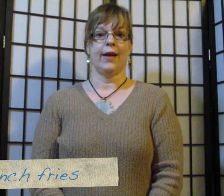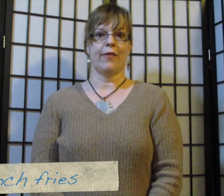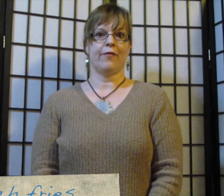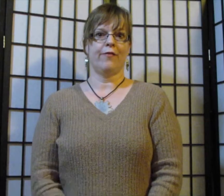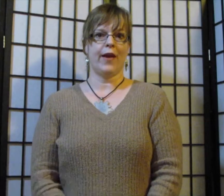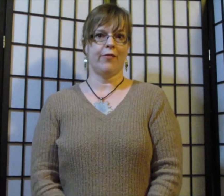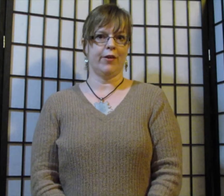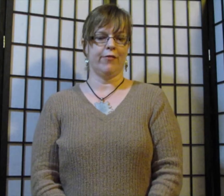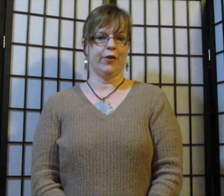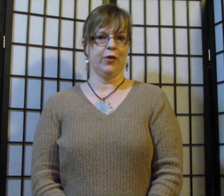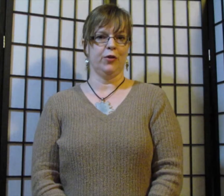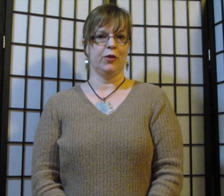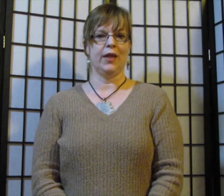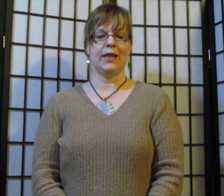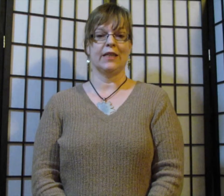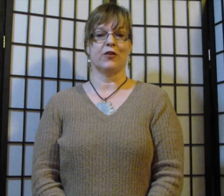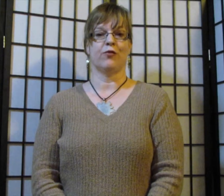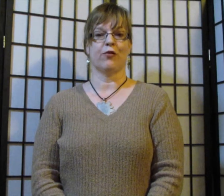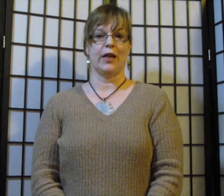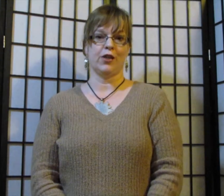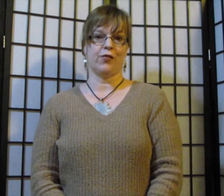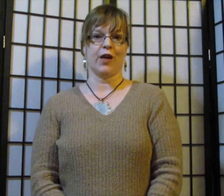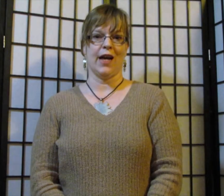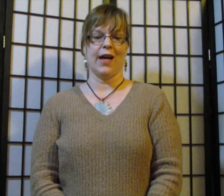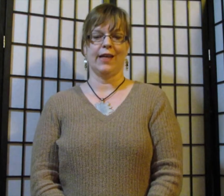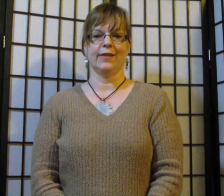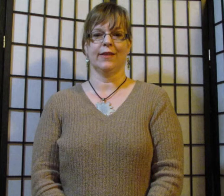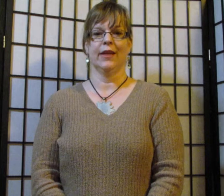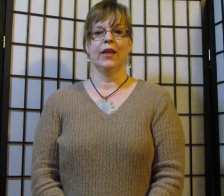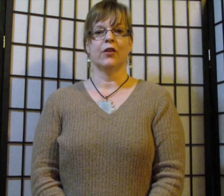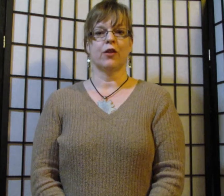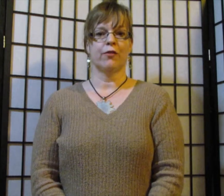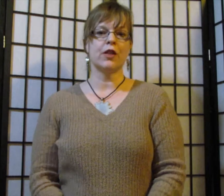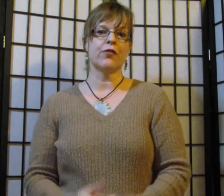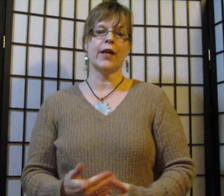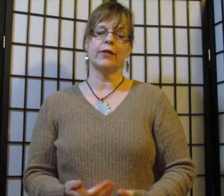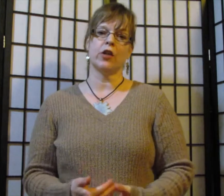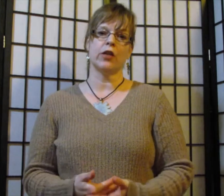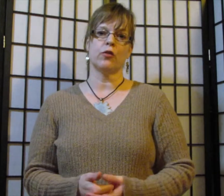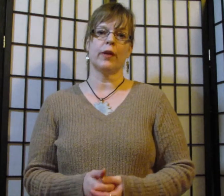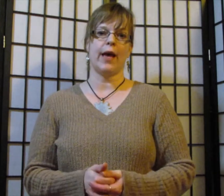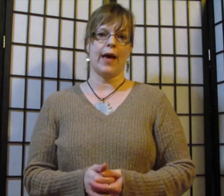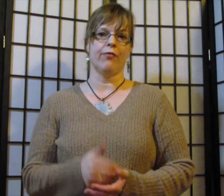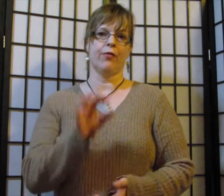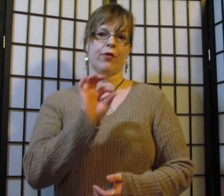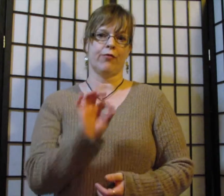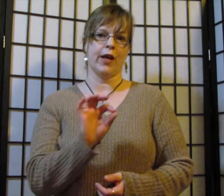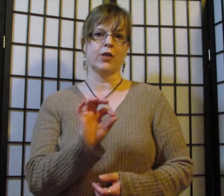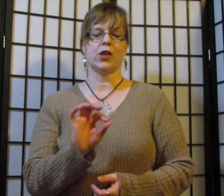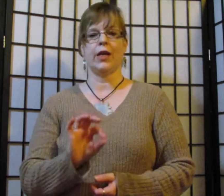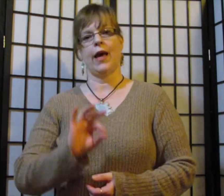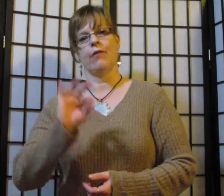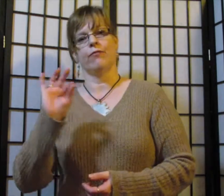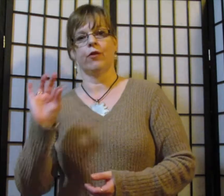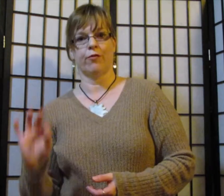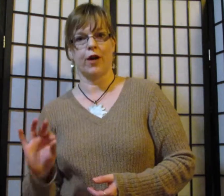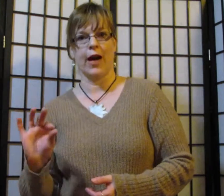Another favorite food is French fries. So French fries starts with F for French and F for